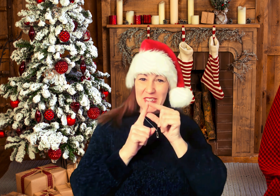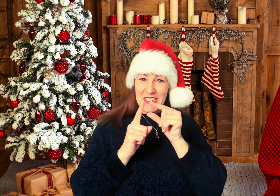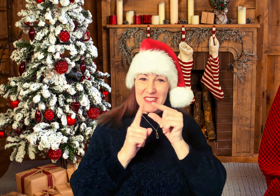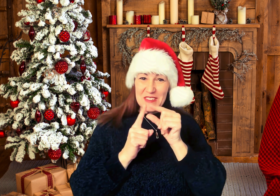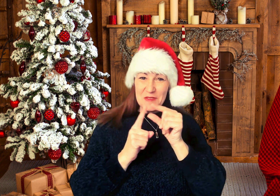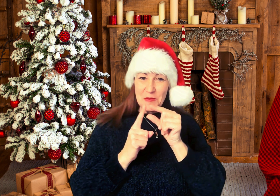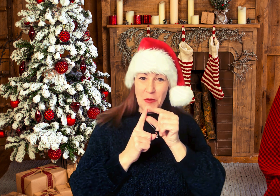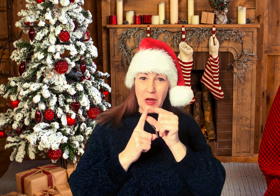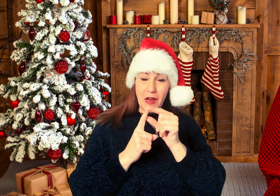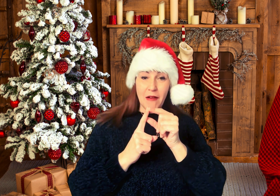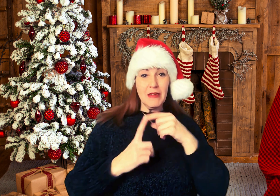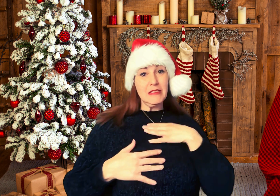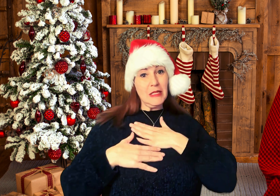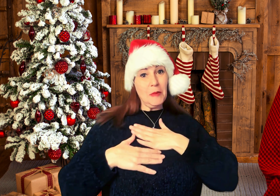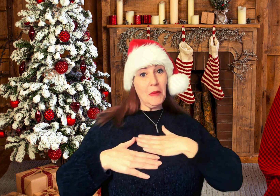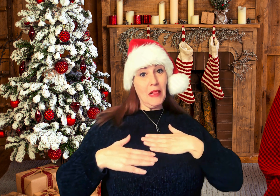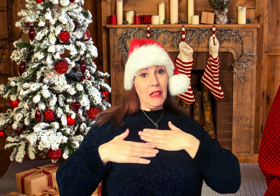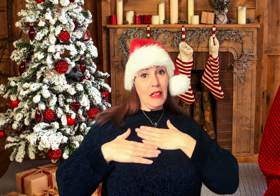words.